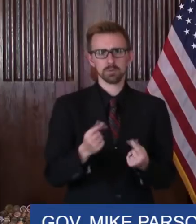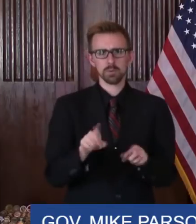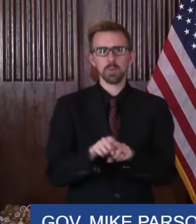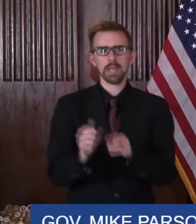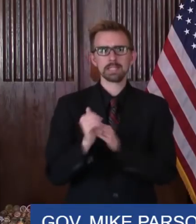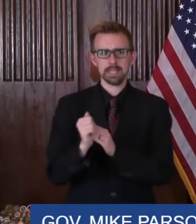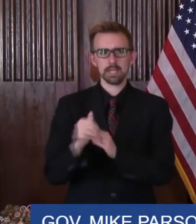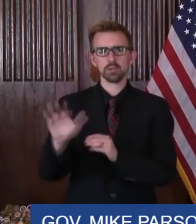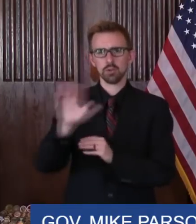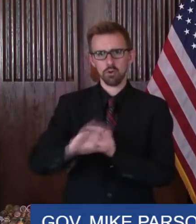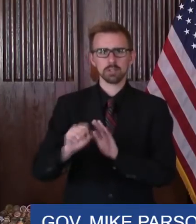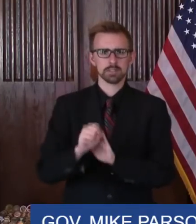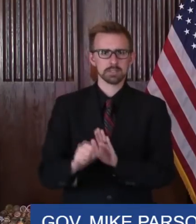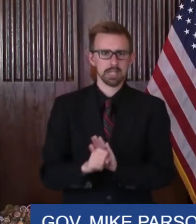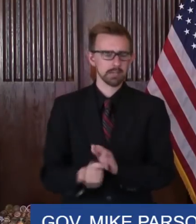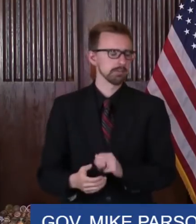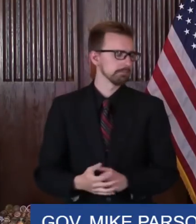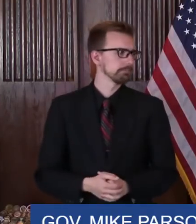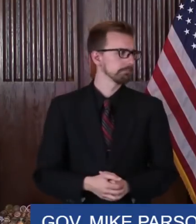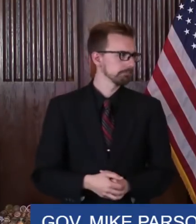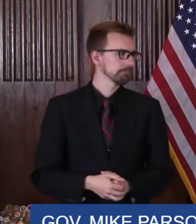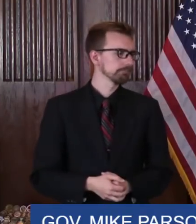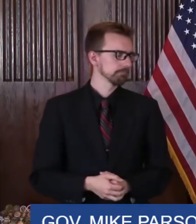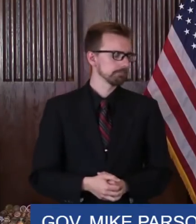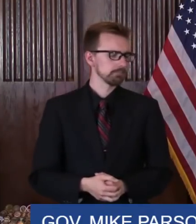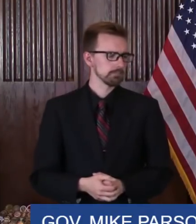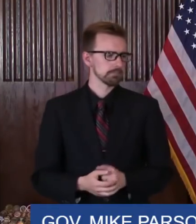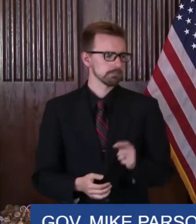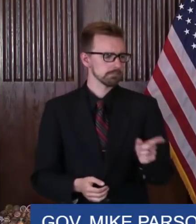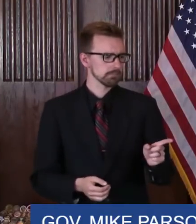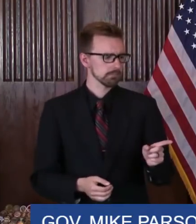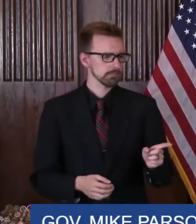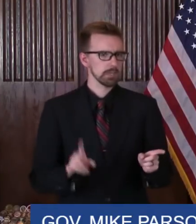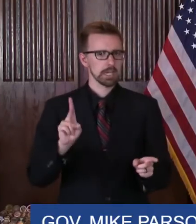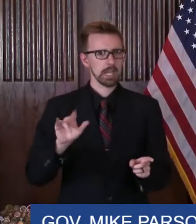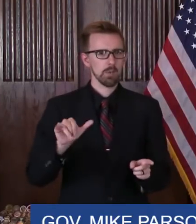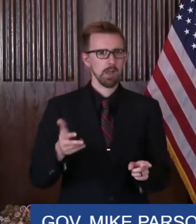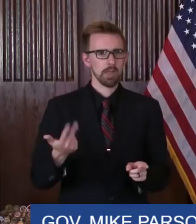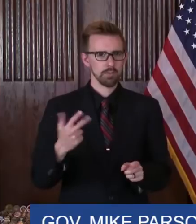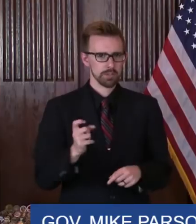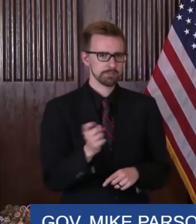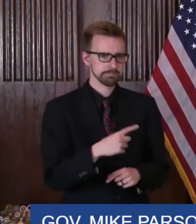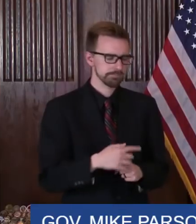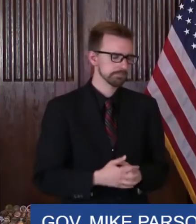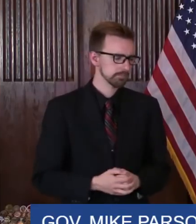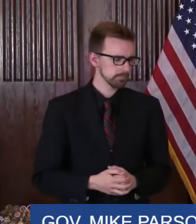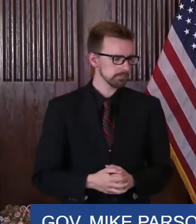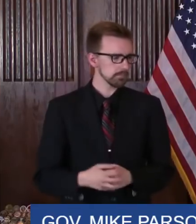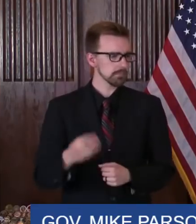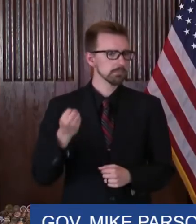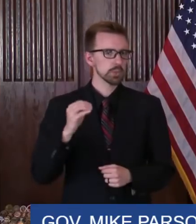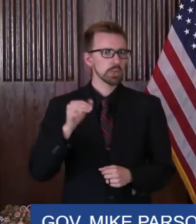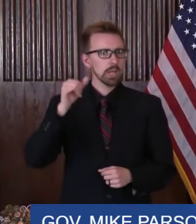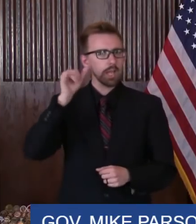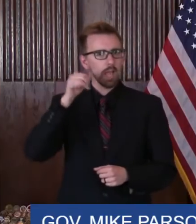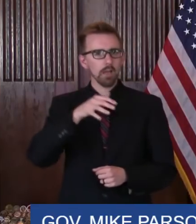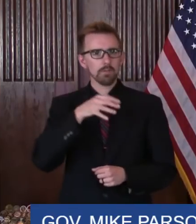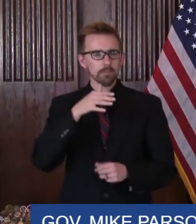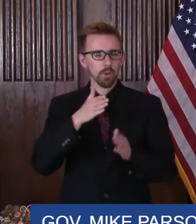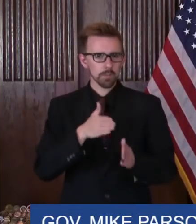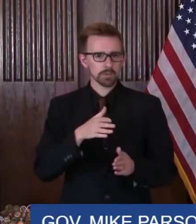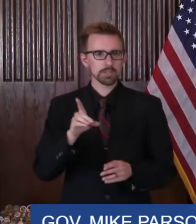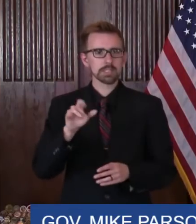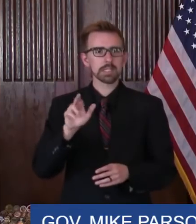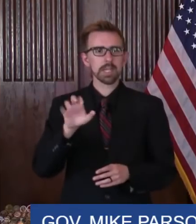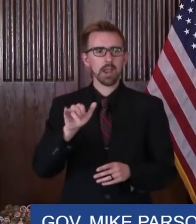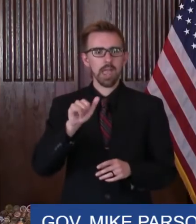leaders across this state. Okay, this question is from Nikki Ogle, KY3. Missouri dairy farmers are having to pour milk down the